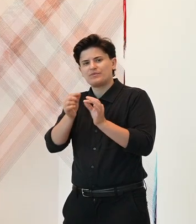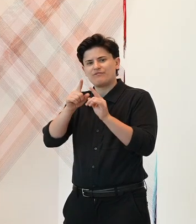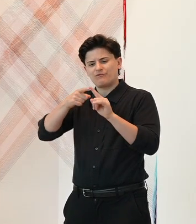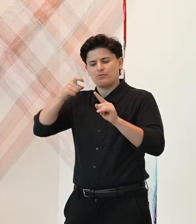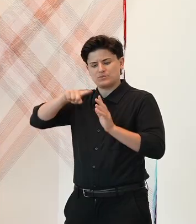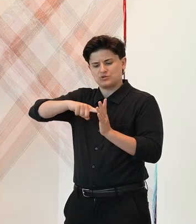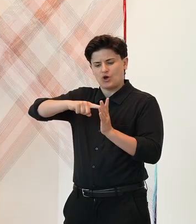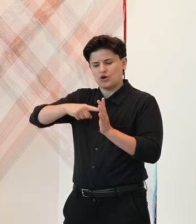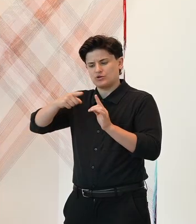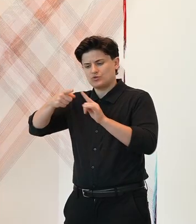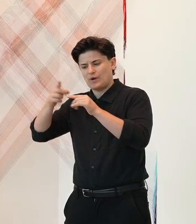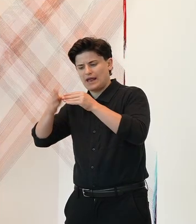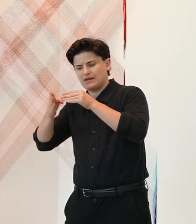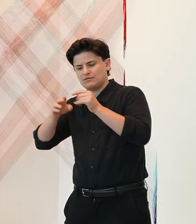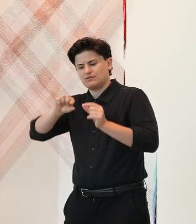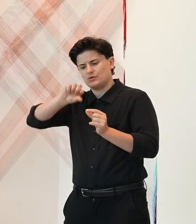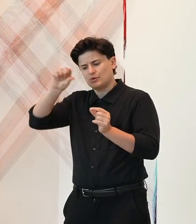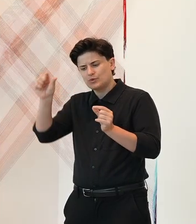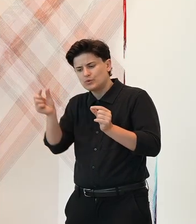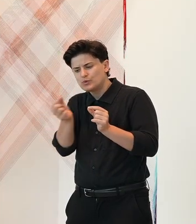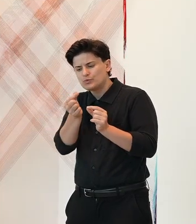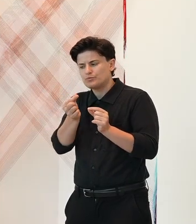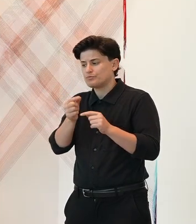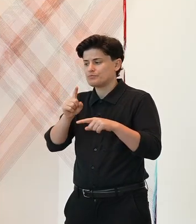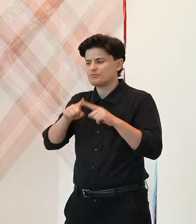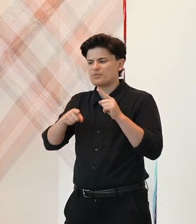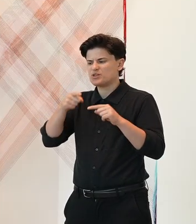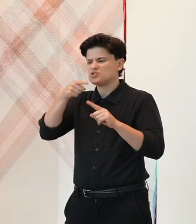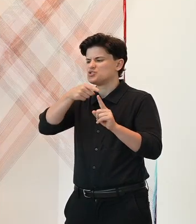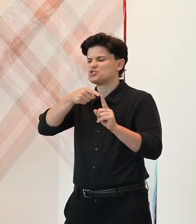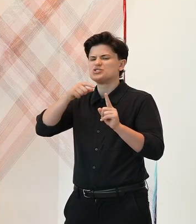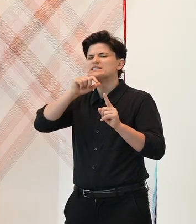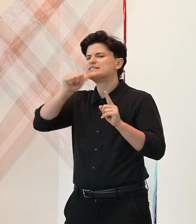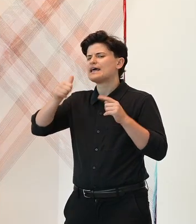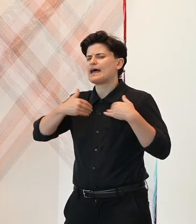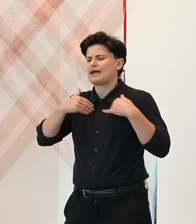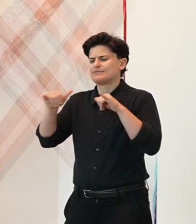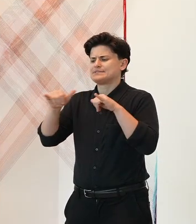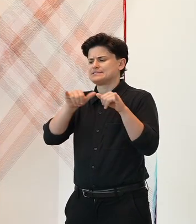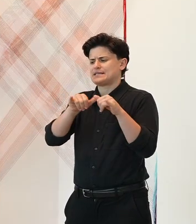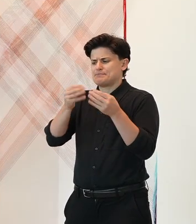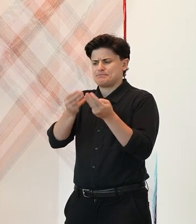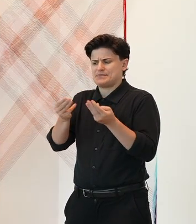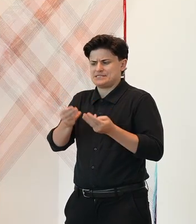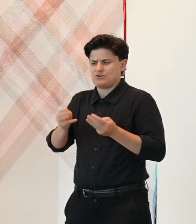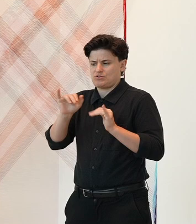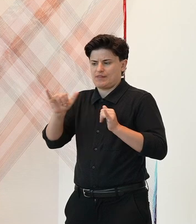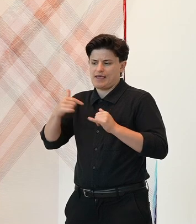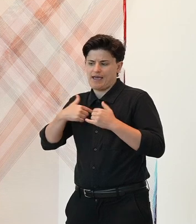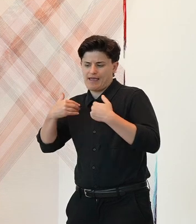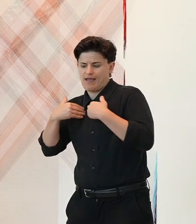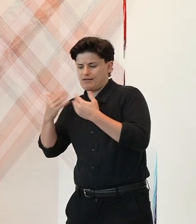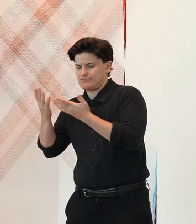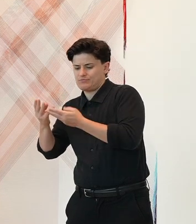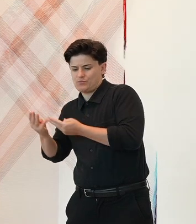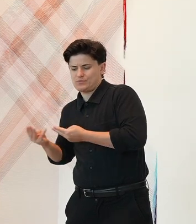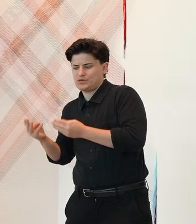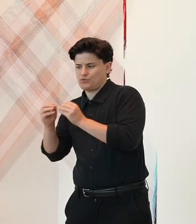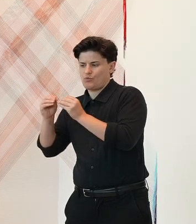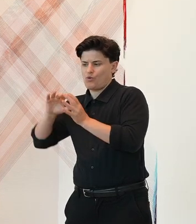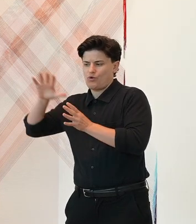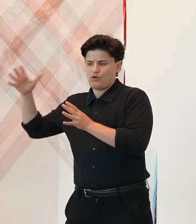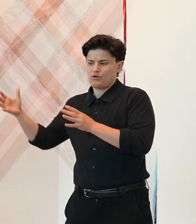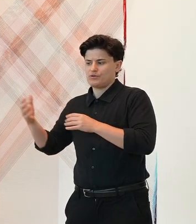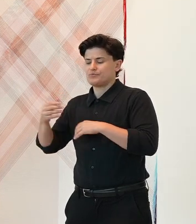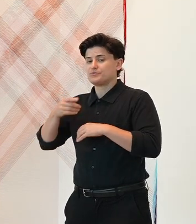But she didn't have the materials that I had available, and it was just brought it back, and it was just